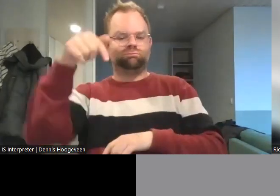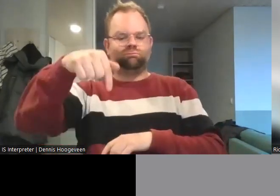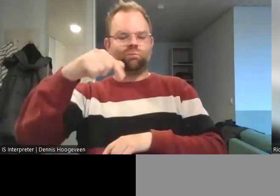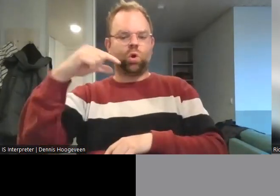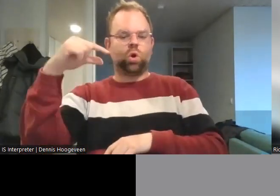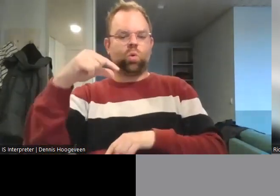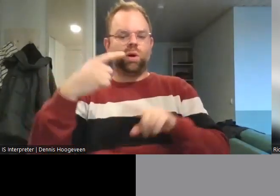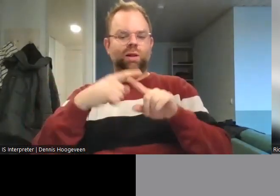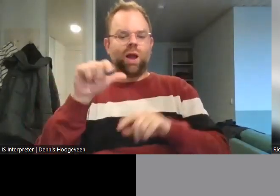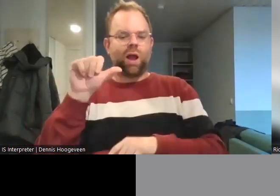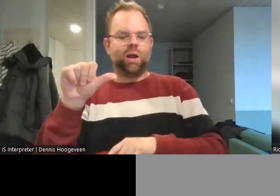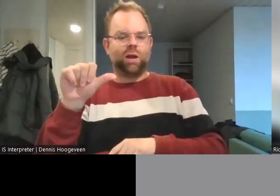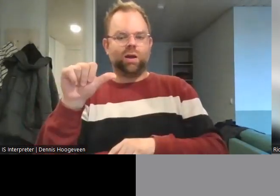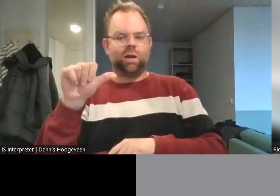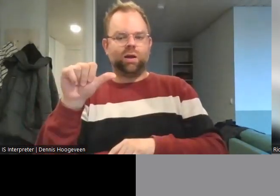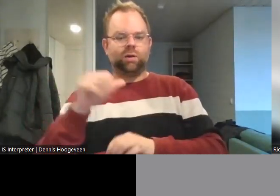that.